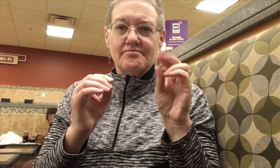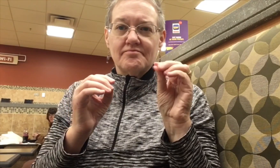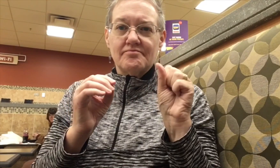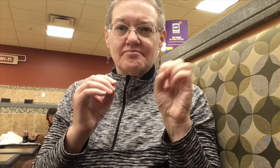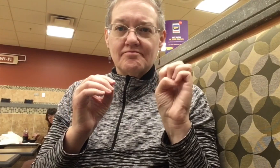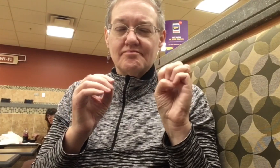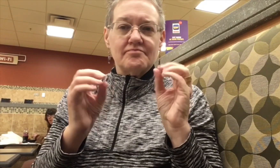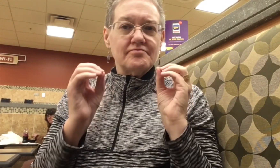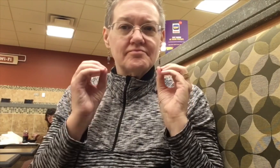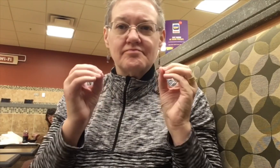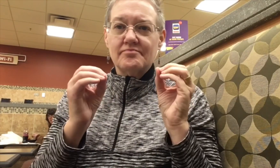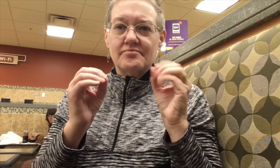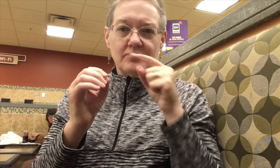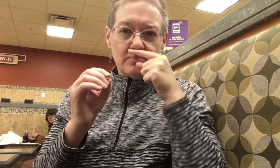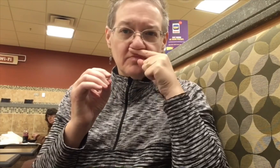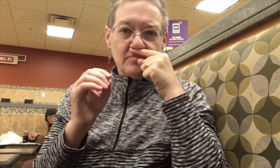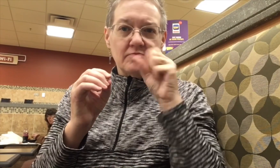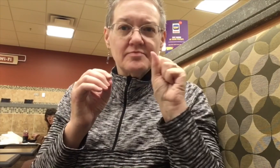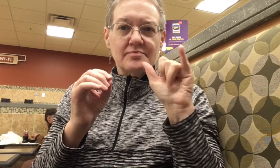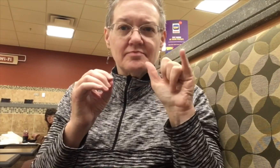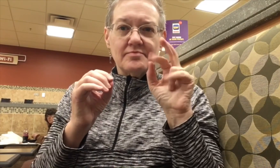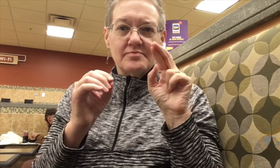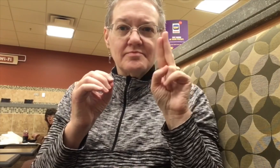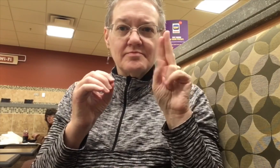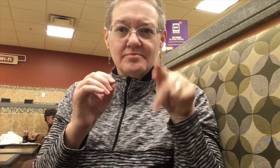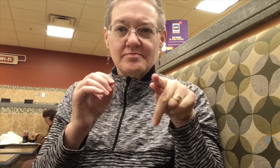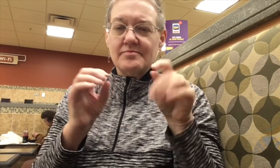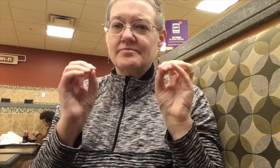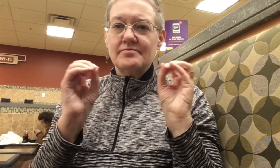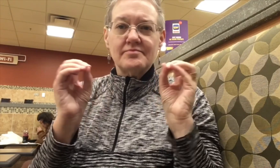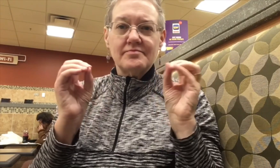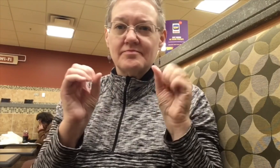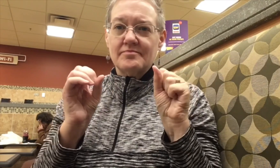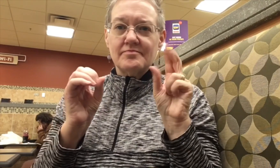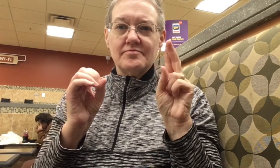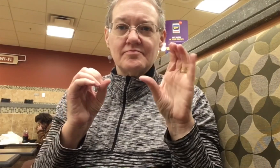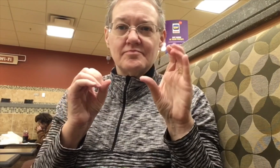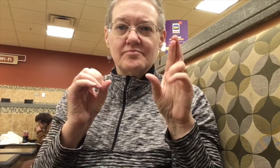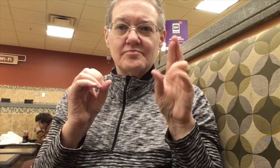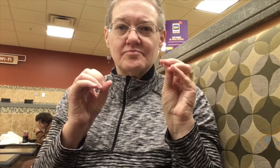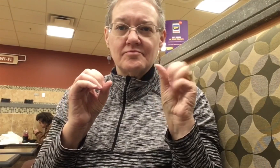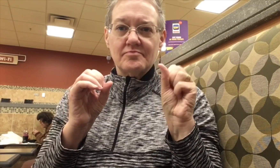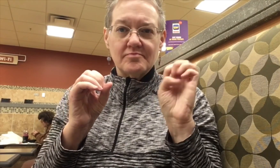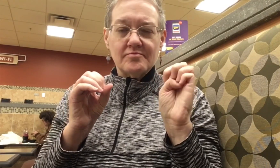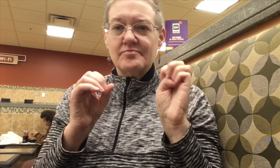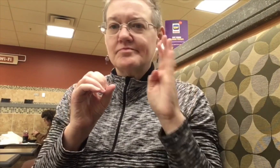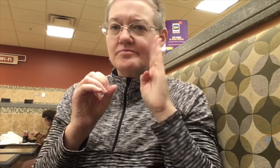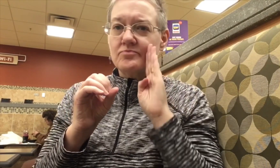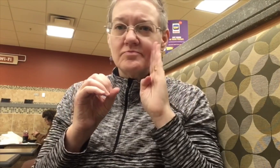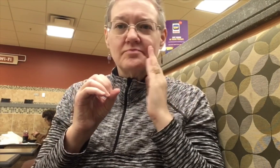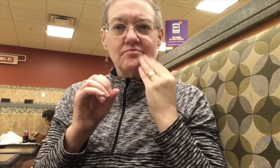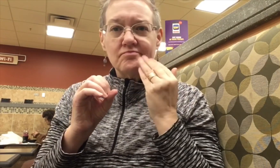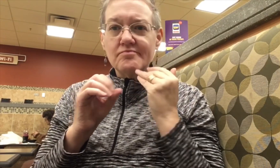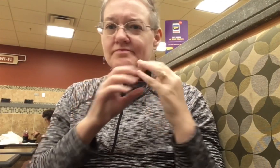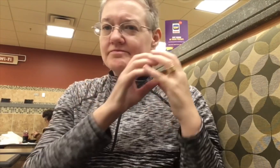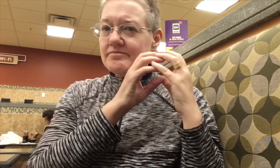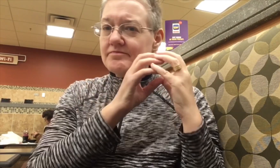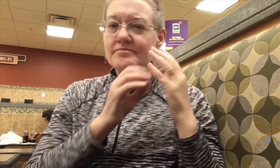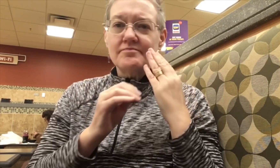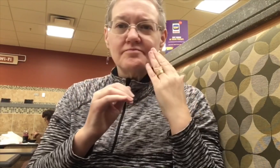dextrose, no corn syrup, no starches, no brown sugar